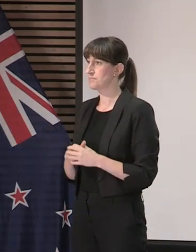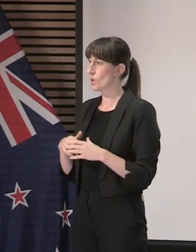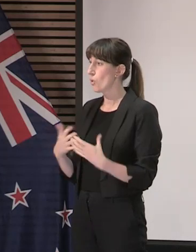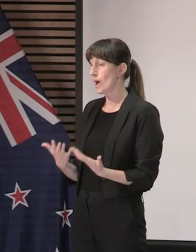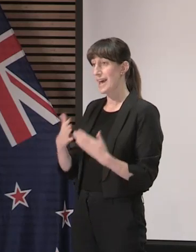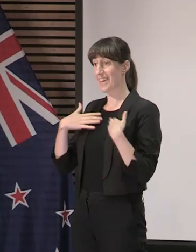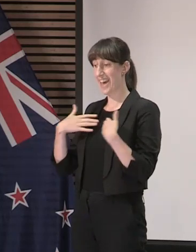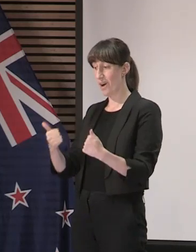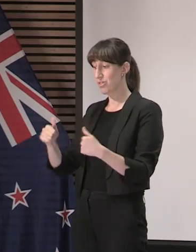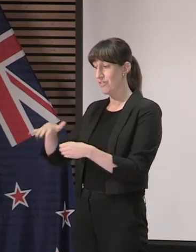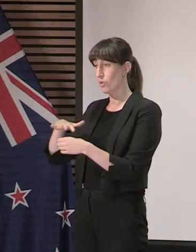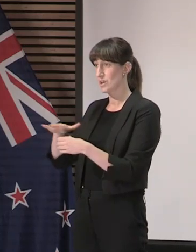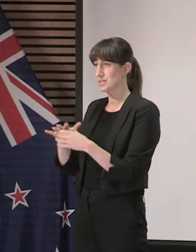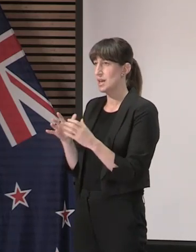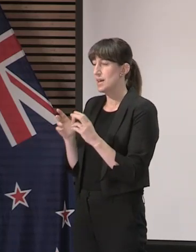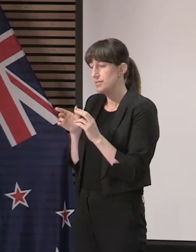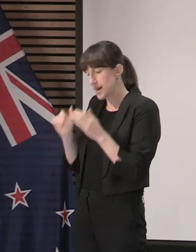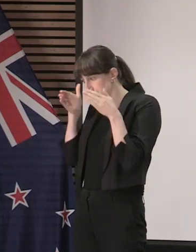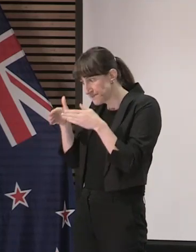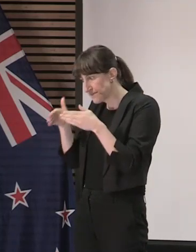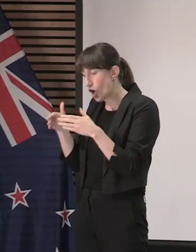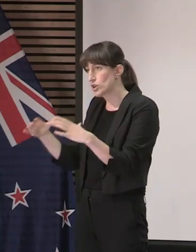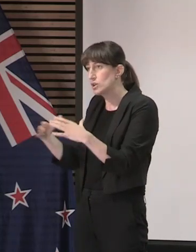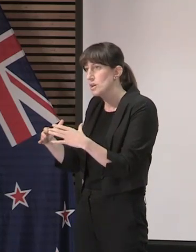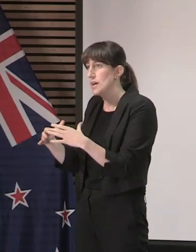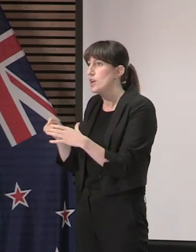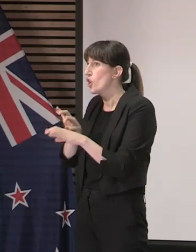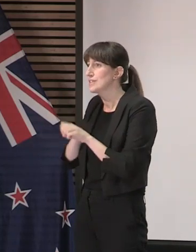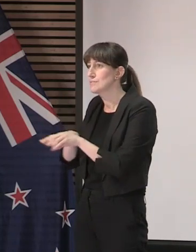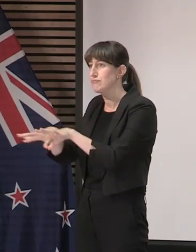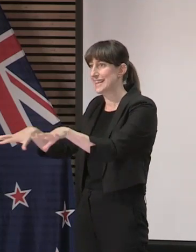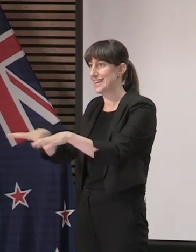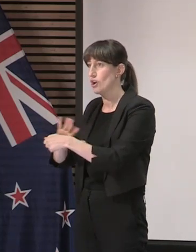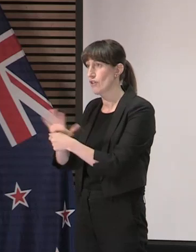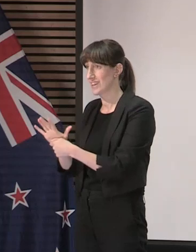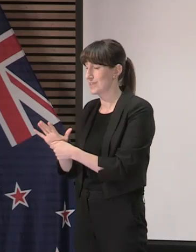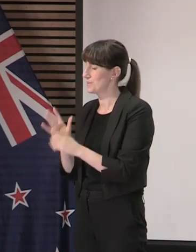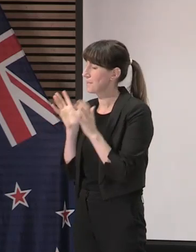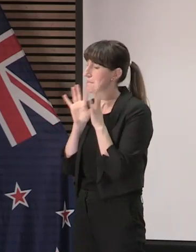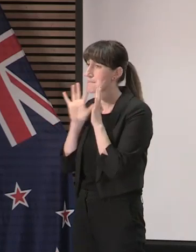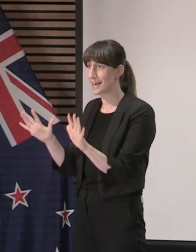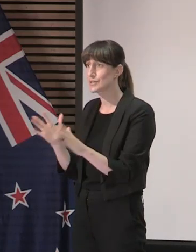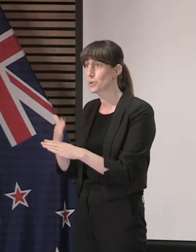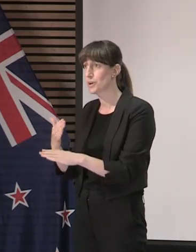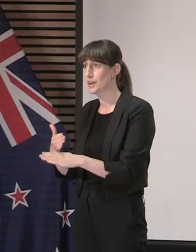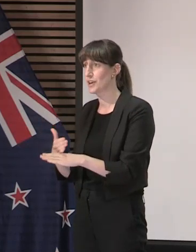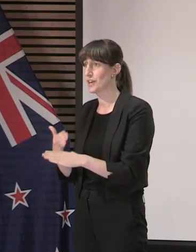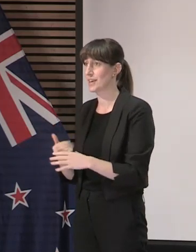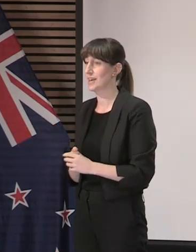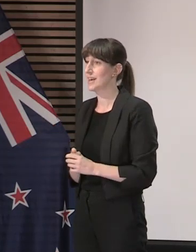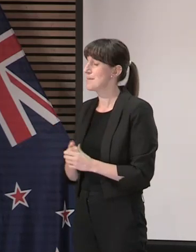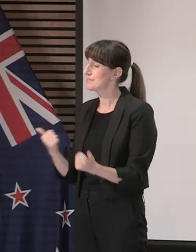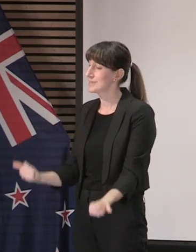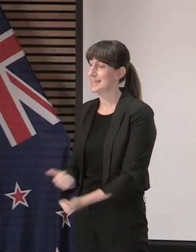their professionalism and exceptional work. So many examples of people showing what others mean to them and doing